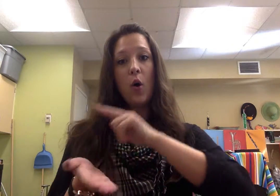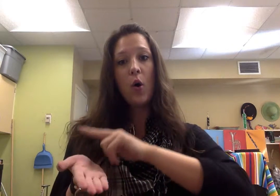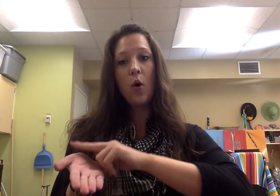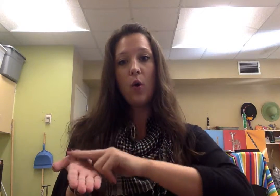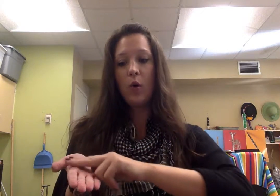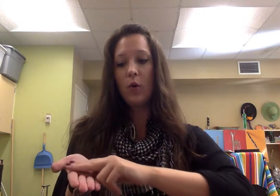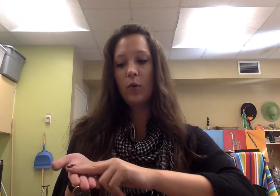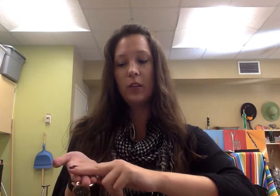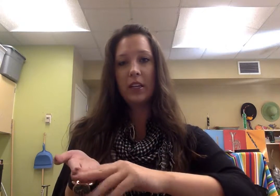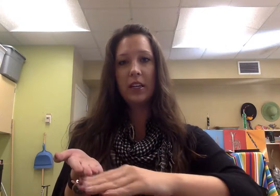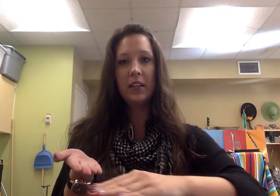Holy.